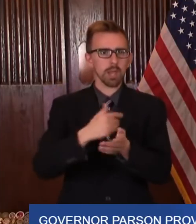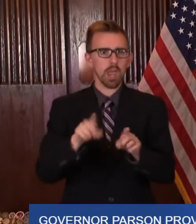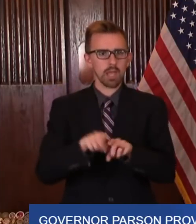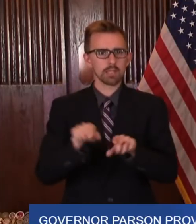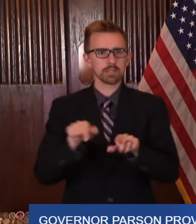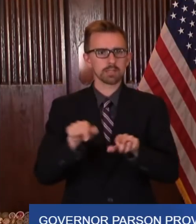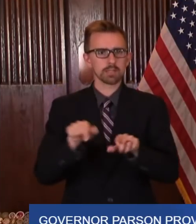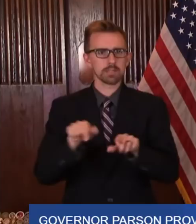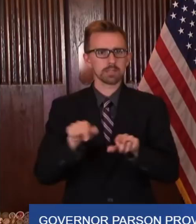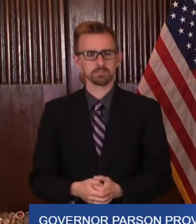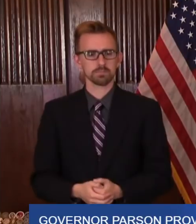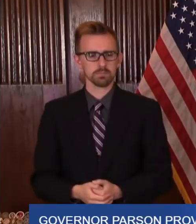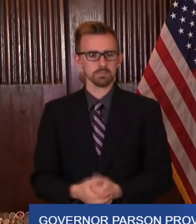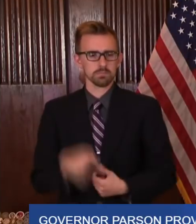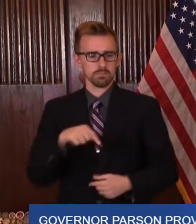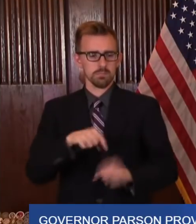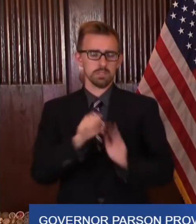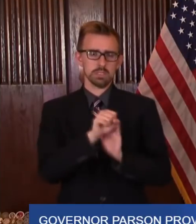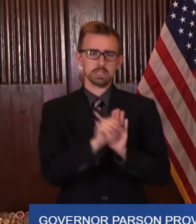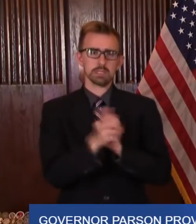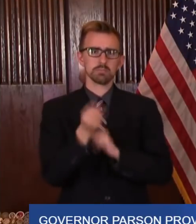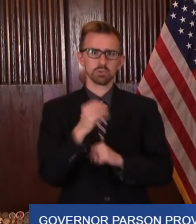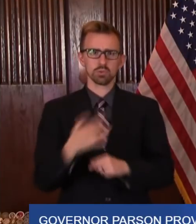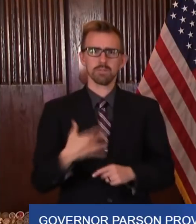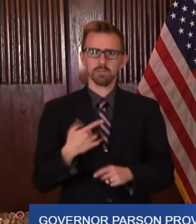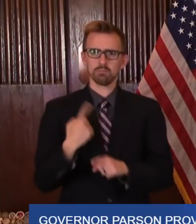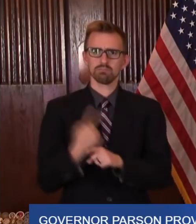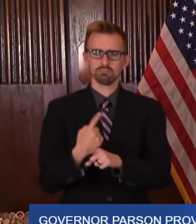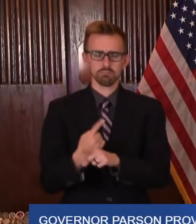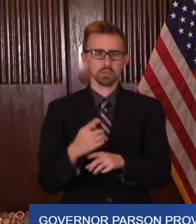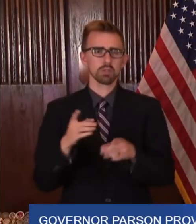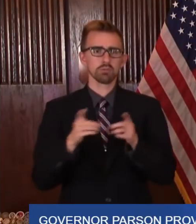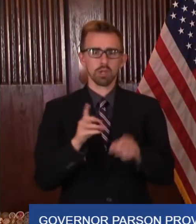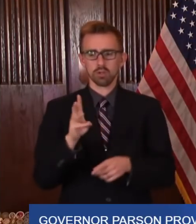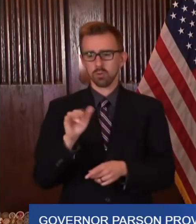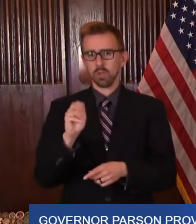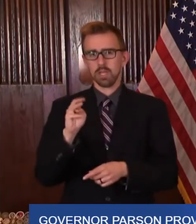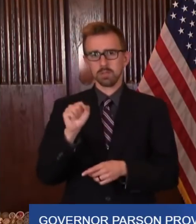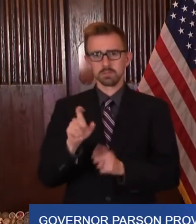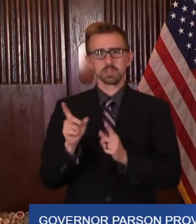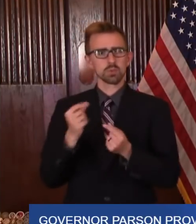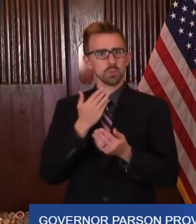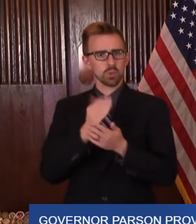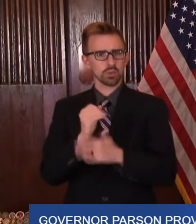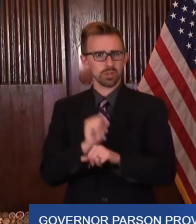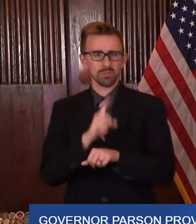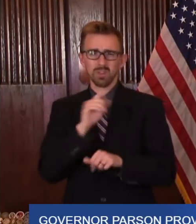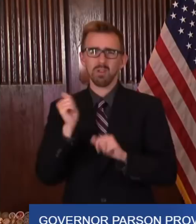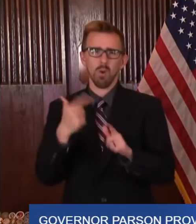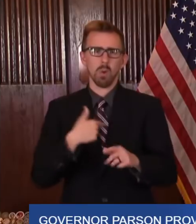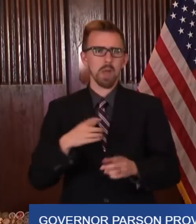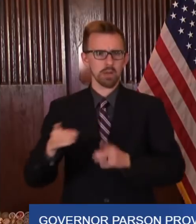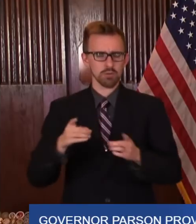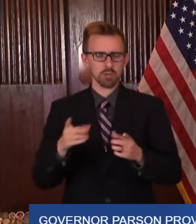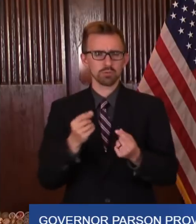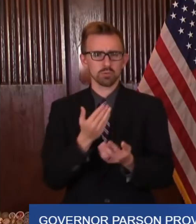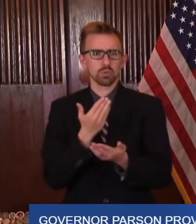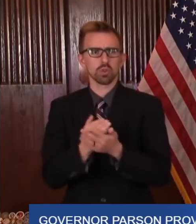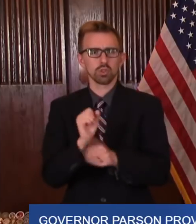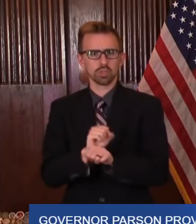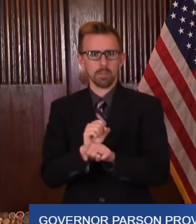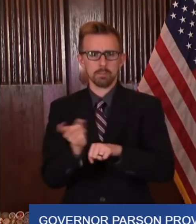But I think we're doing that in Missouri, and I think the Director Williams, is doing a good job with that. All my directors are that are coming in here with